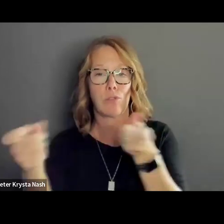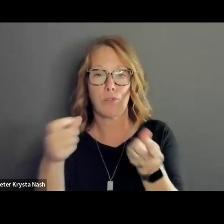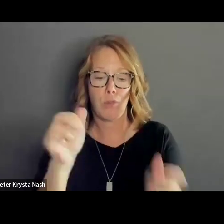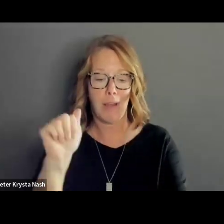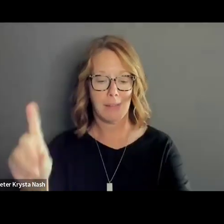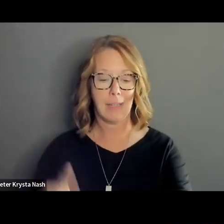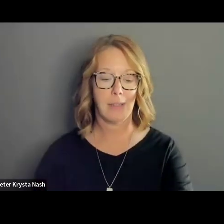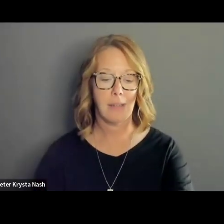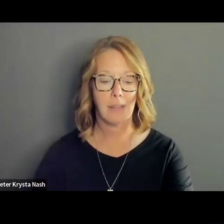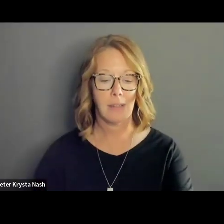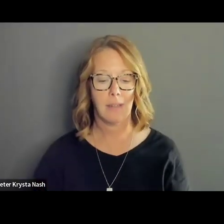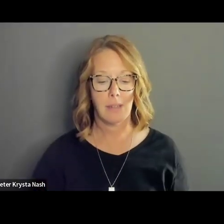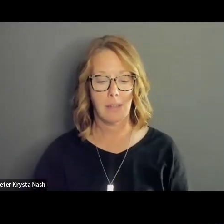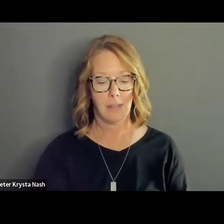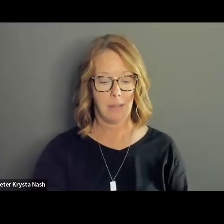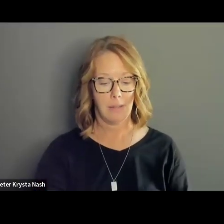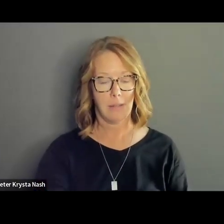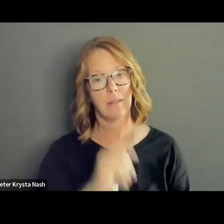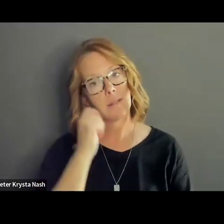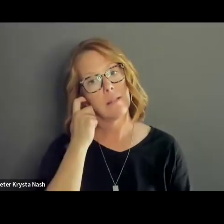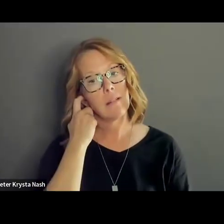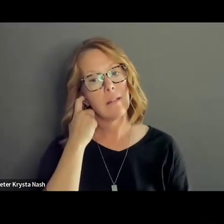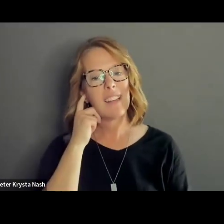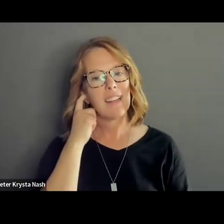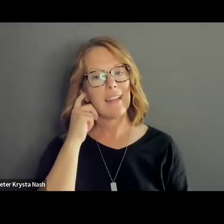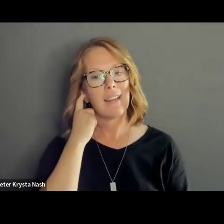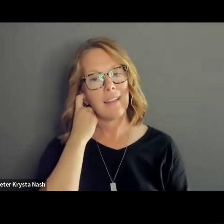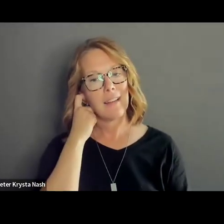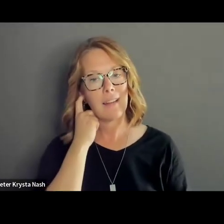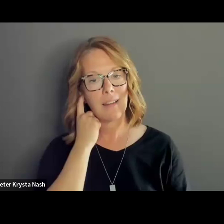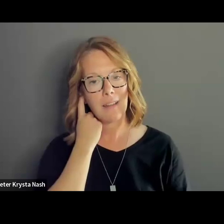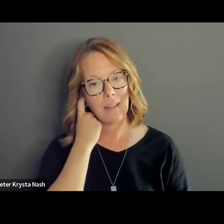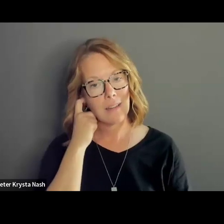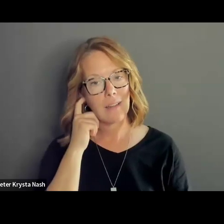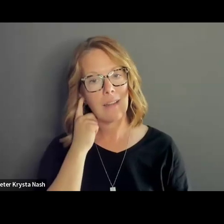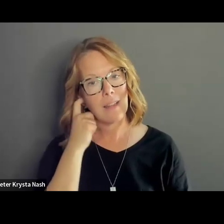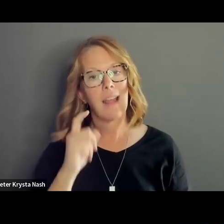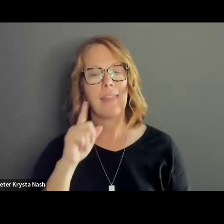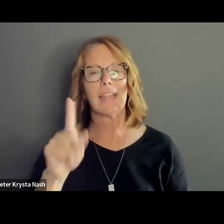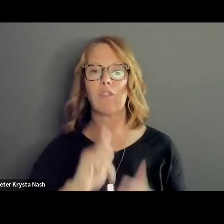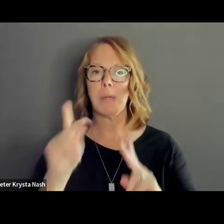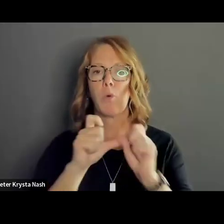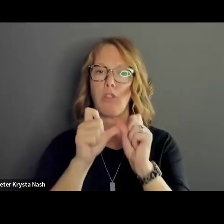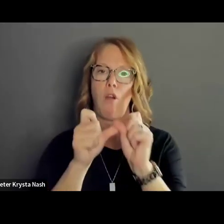the AD. But that's only with people with, chronic condition of AD kinds of